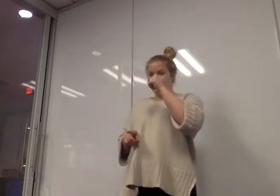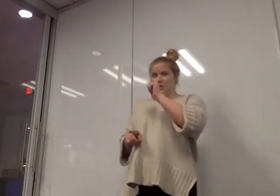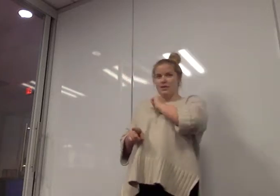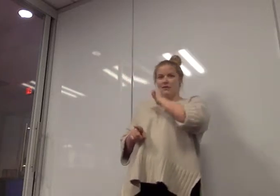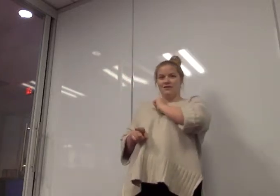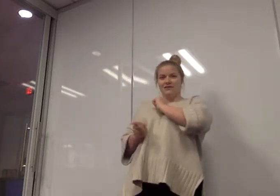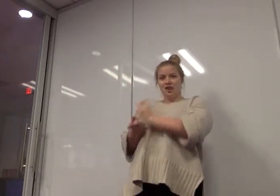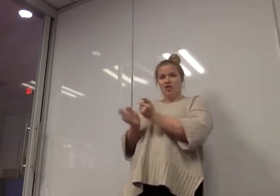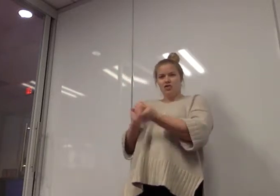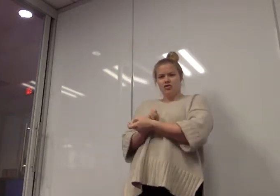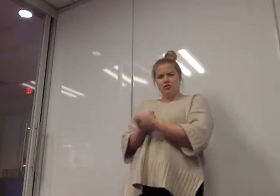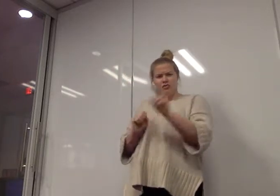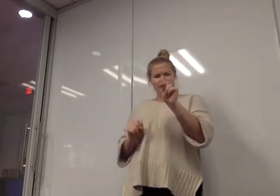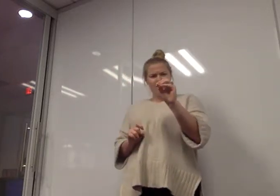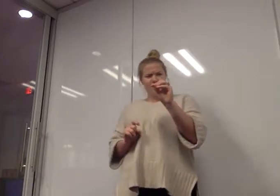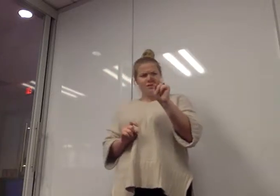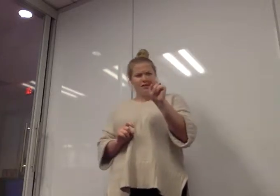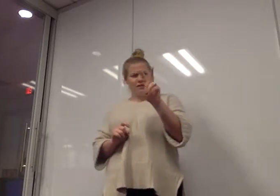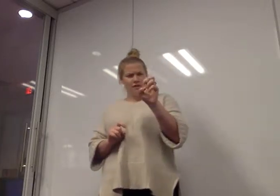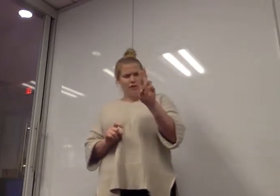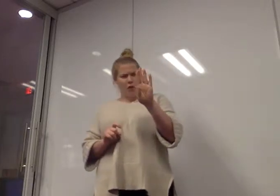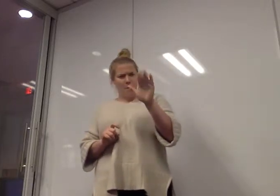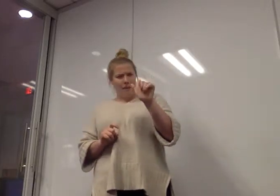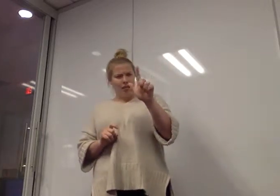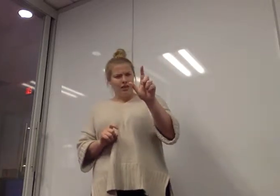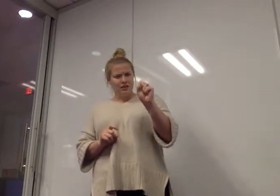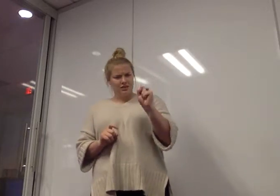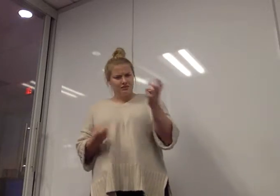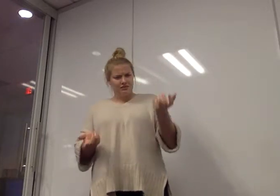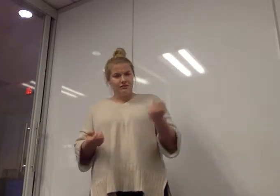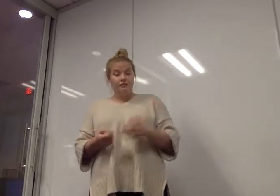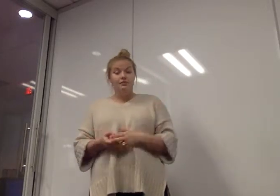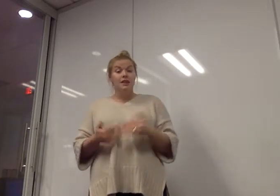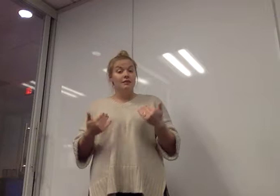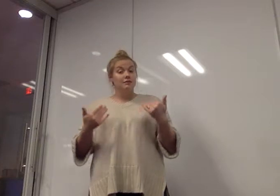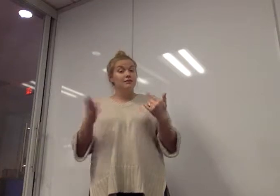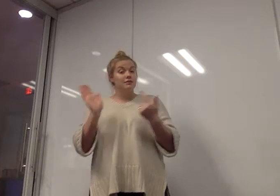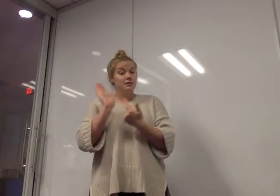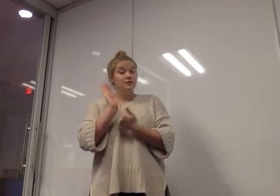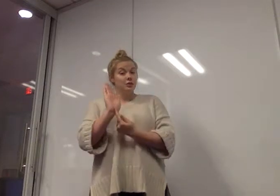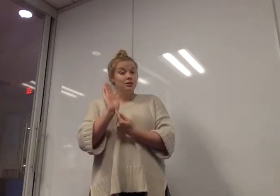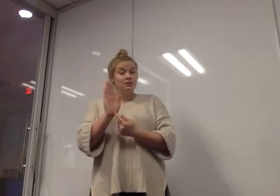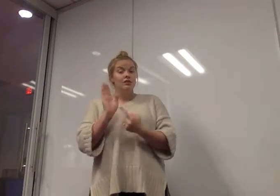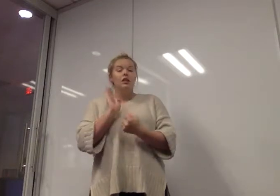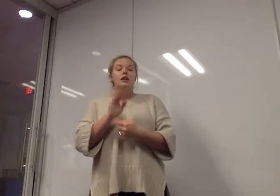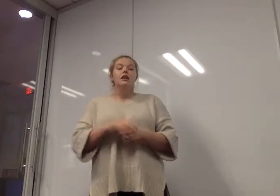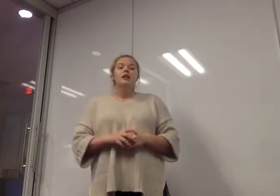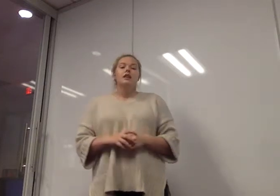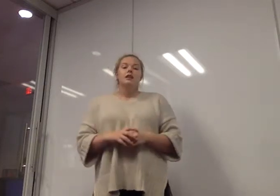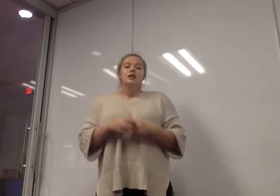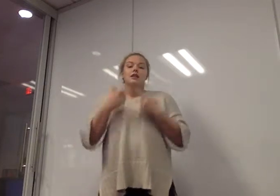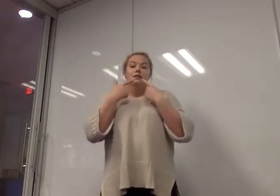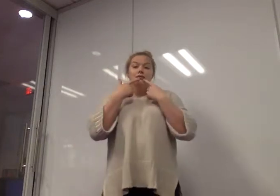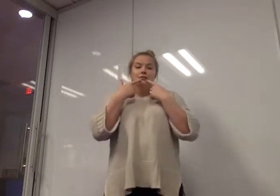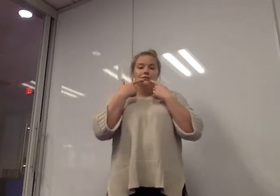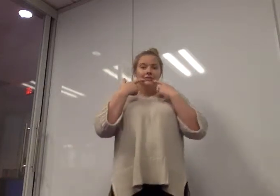ourselves? There's some evidence that they do. So, for example, when we smile when we